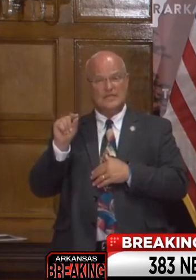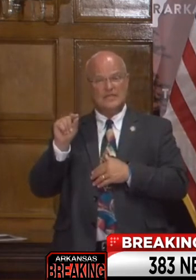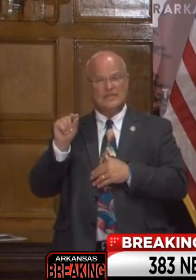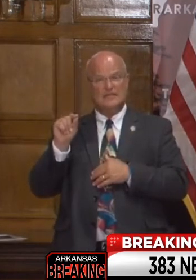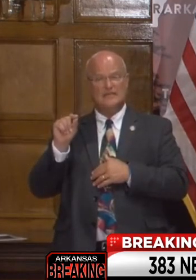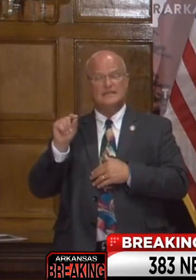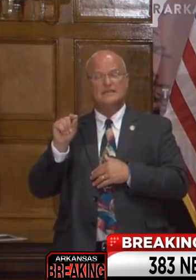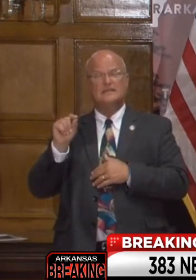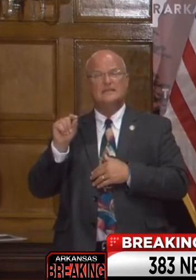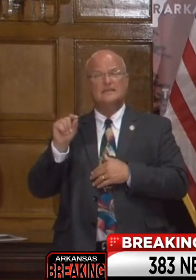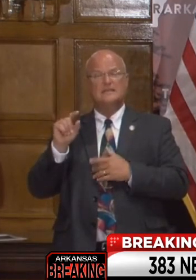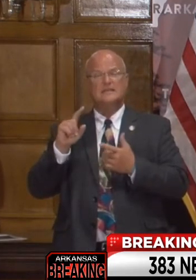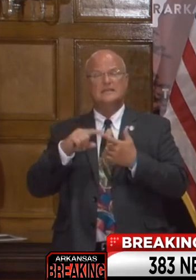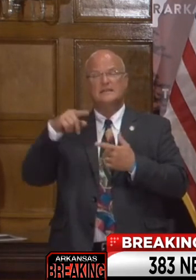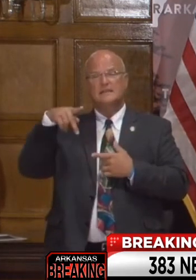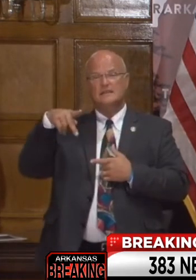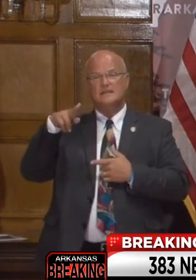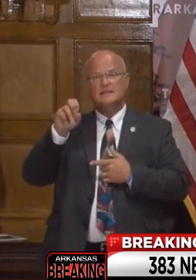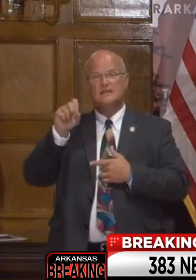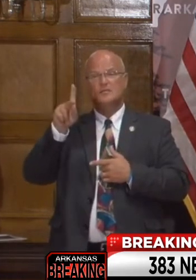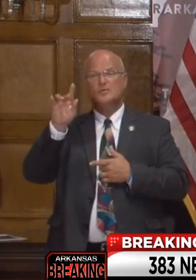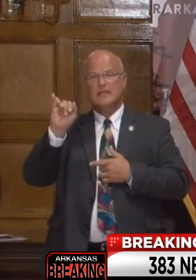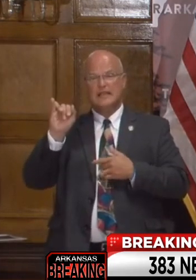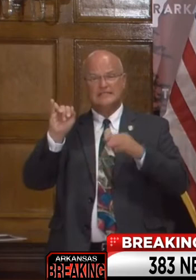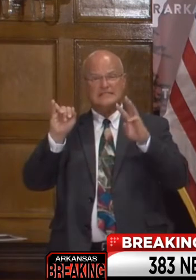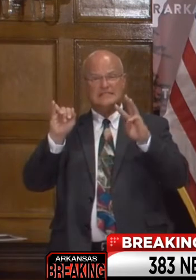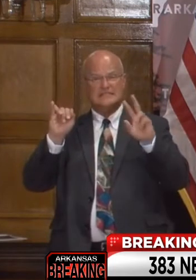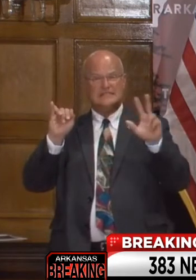20 or above. These are Pulaski County at